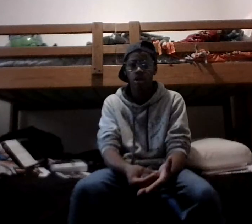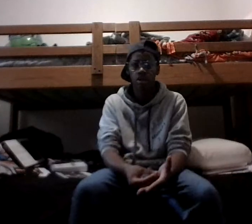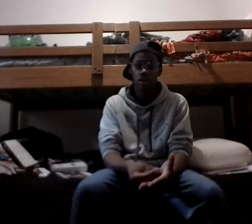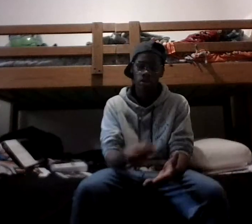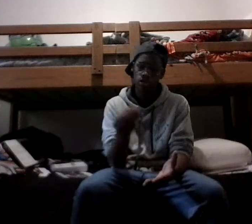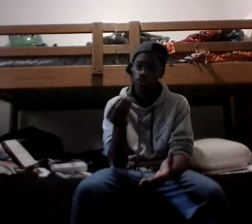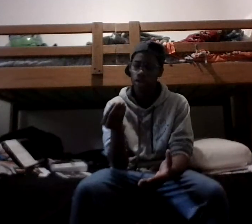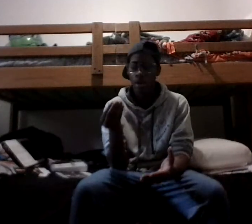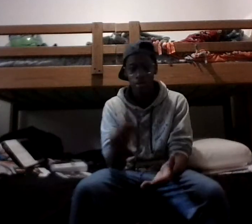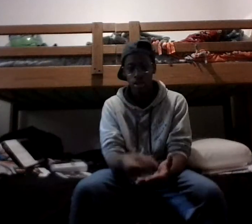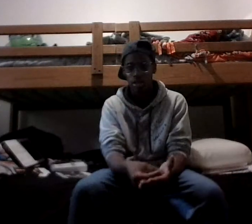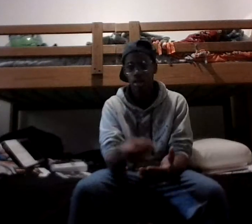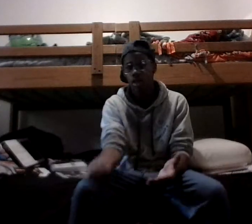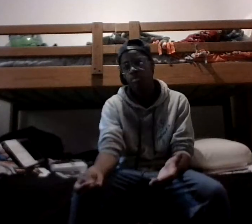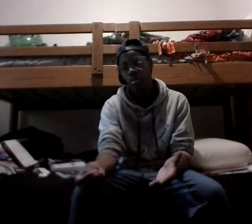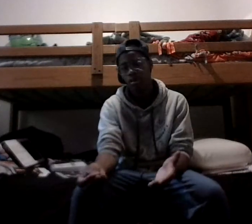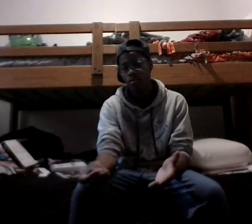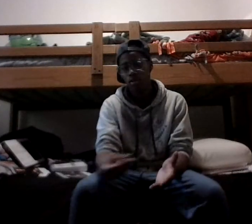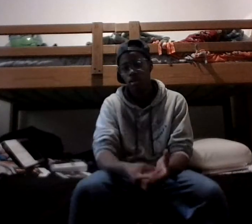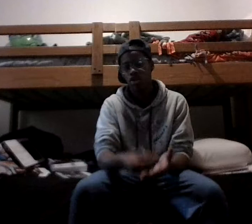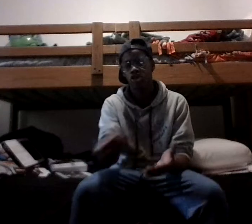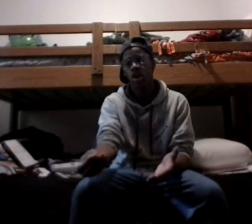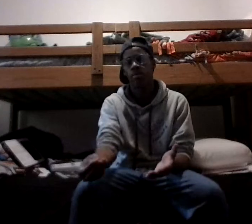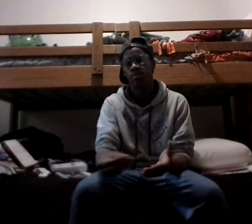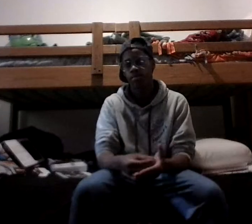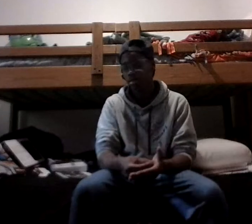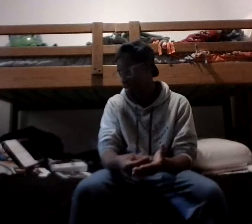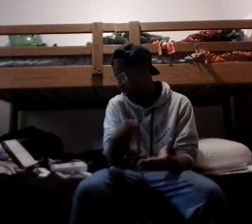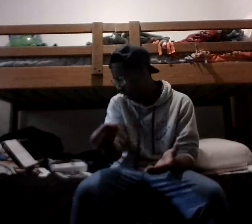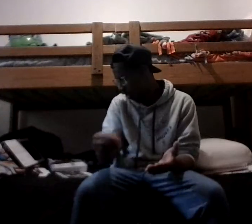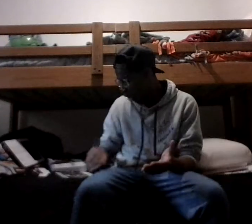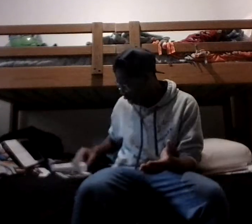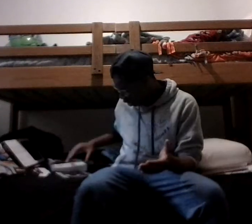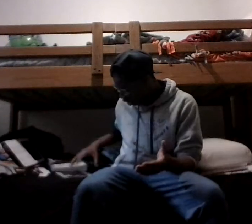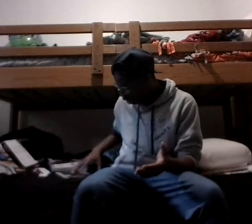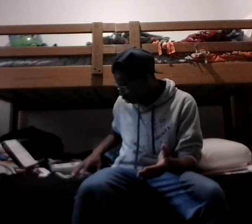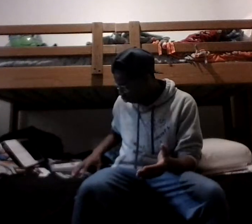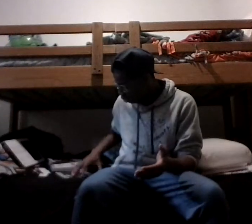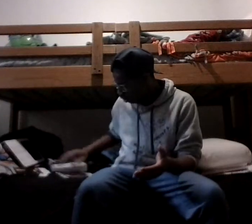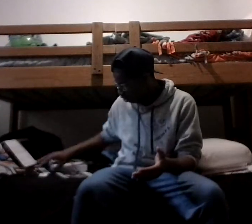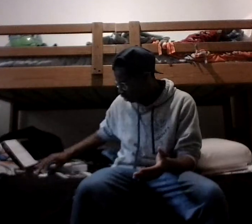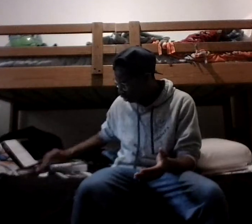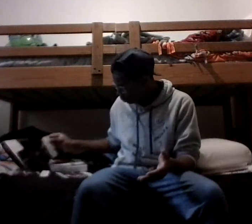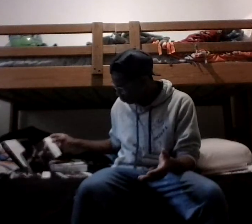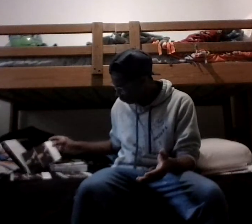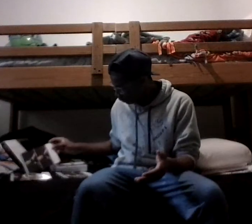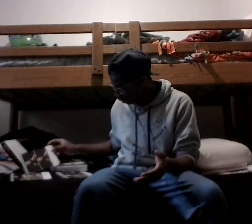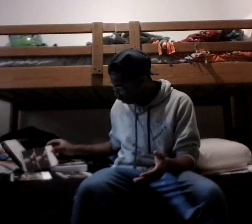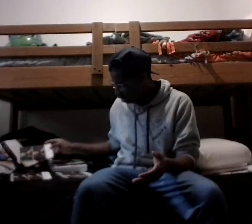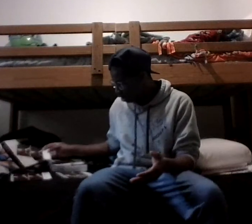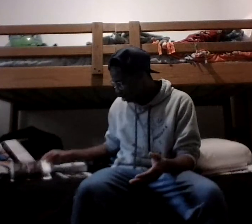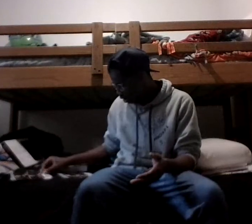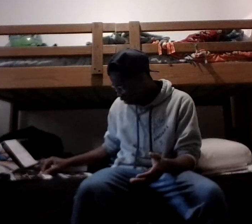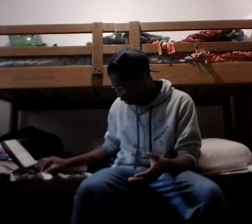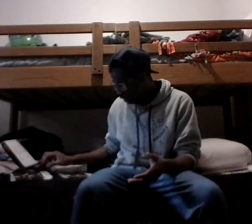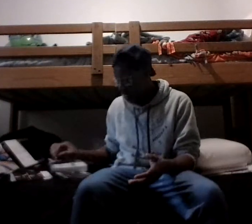so you don't have money and you're paying for it shop next word sleep